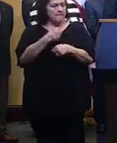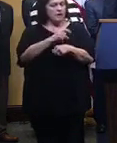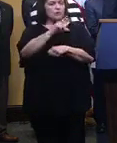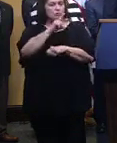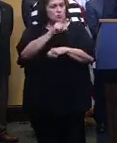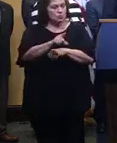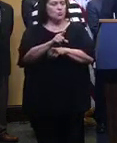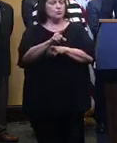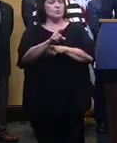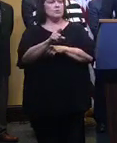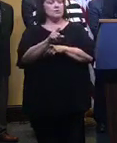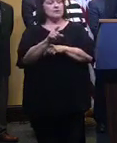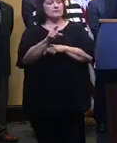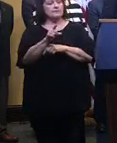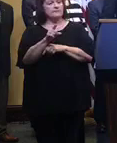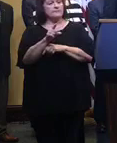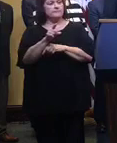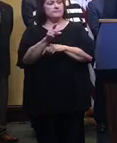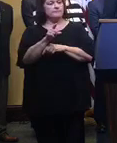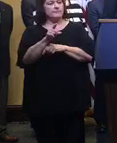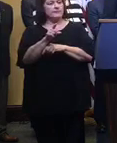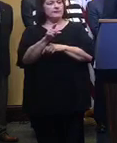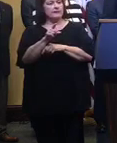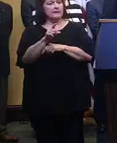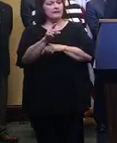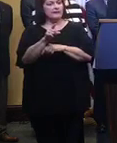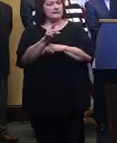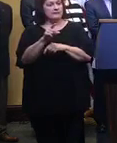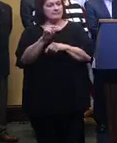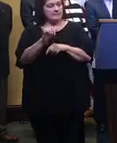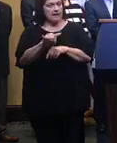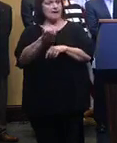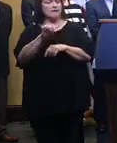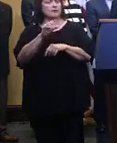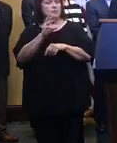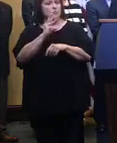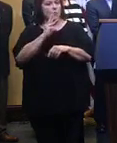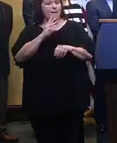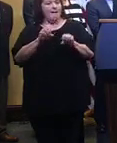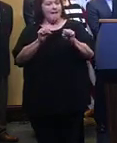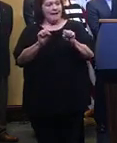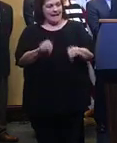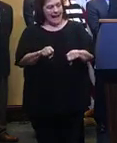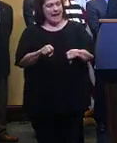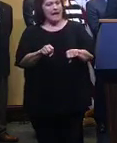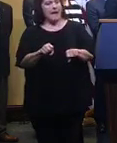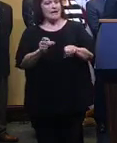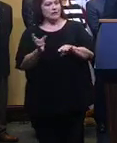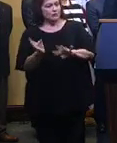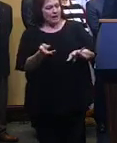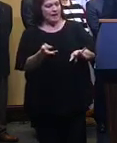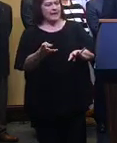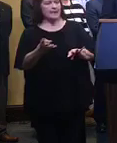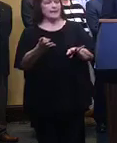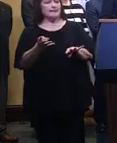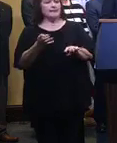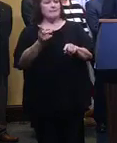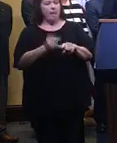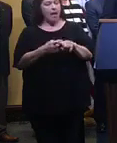that that it operates the way it should, so we can really hold water in our green infrastructure